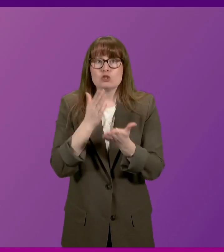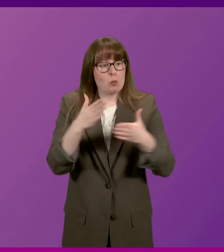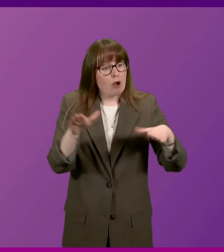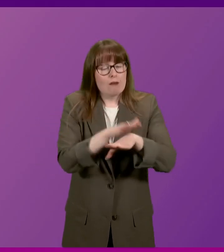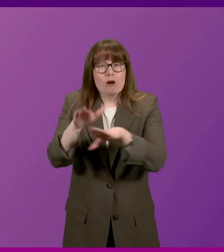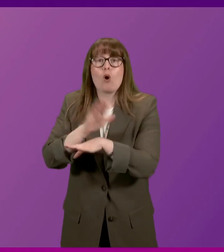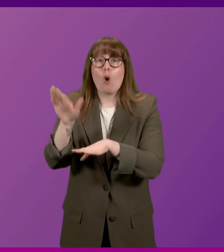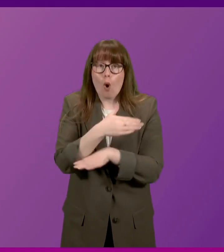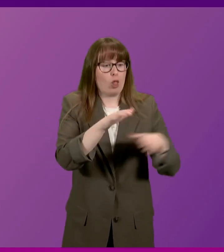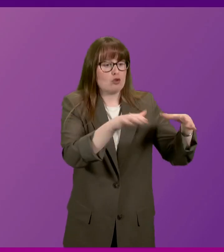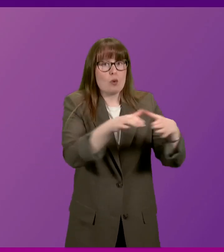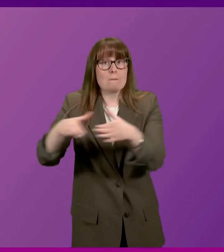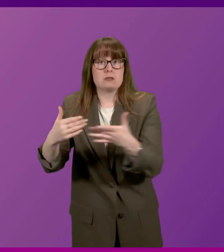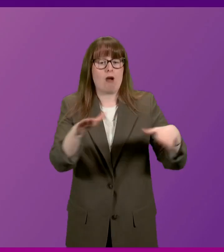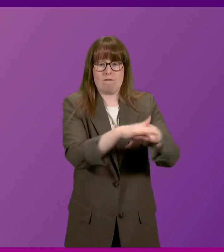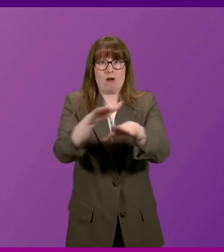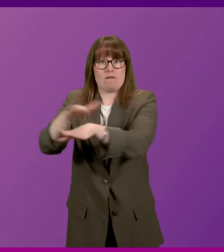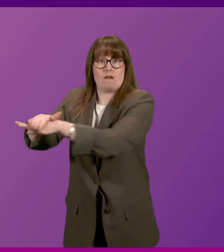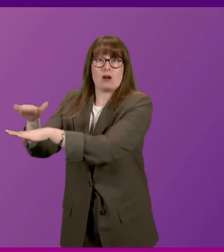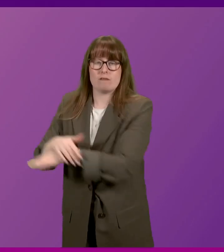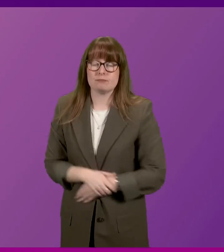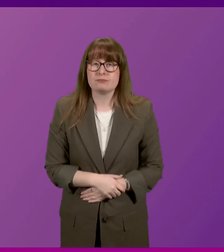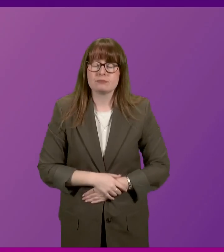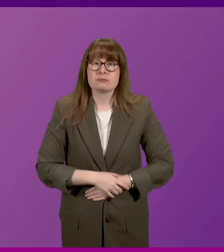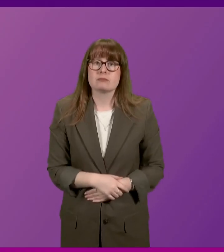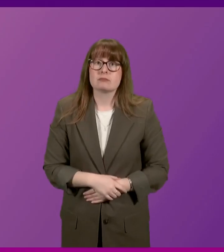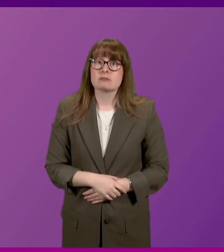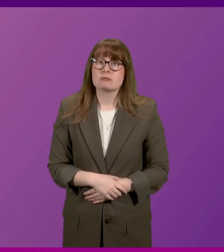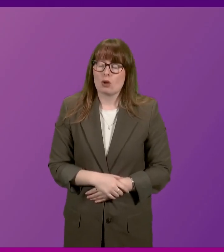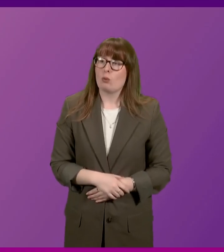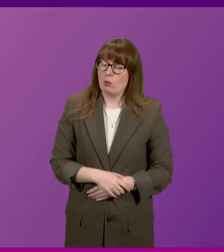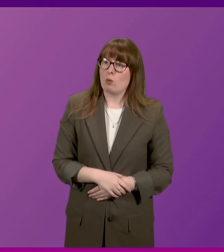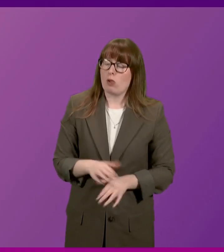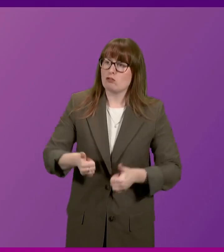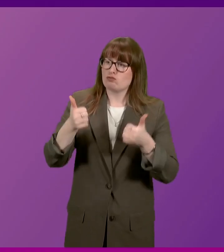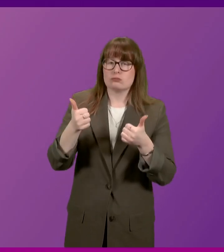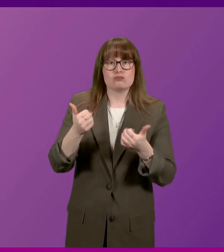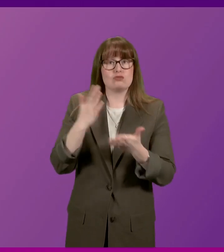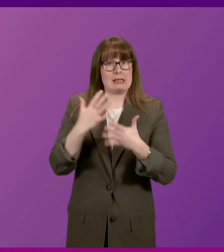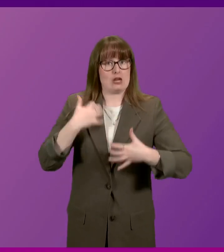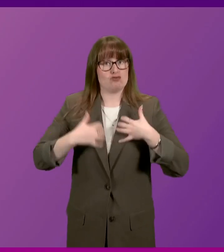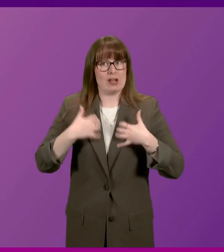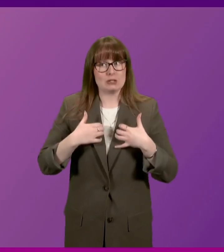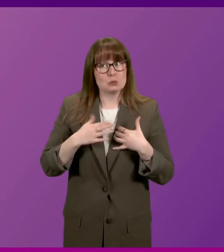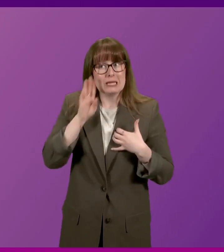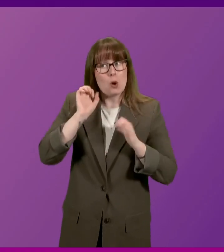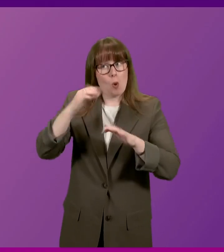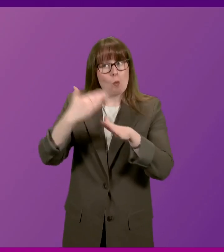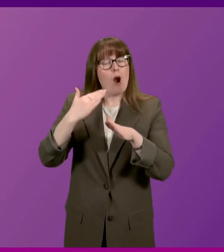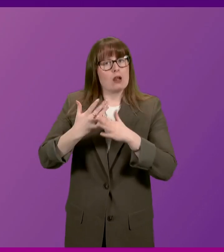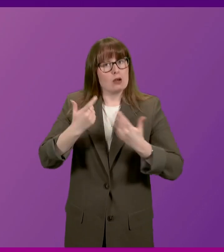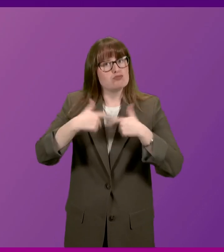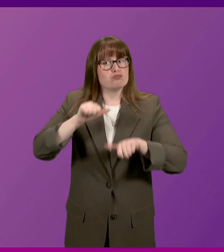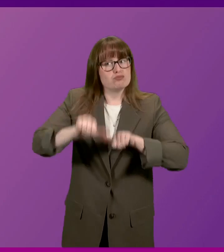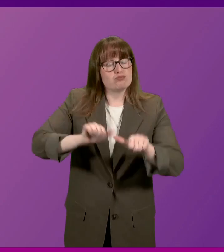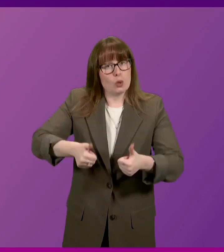different stakeholder groups, if you like. That's really interesting, and it's great to hear that that work is ongoing there.